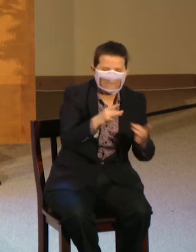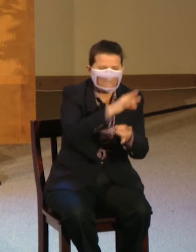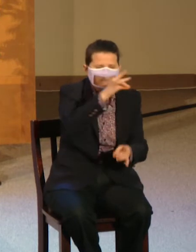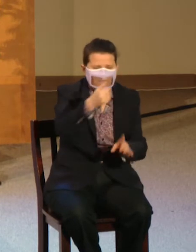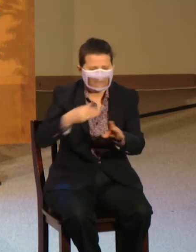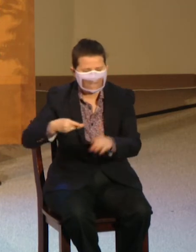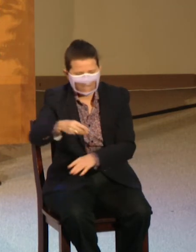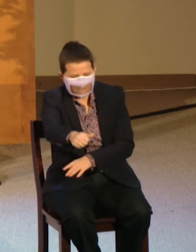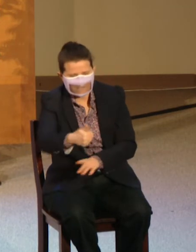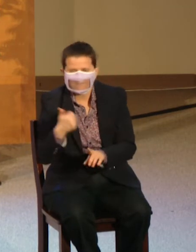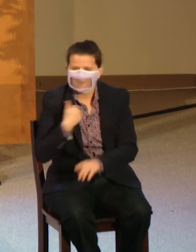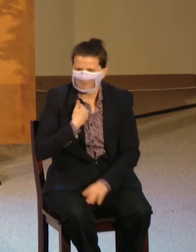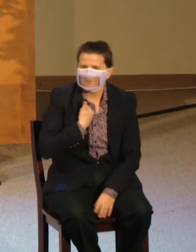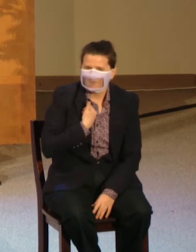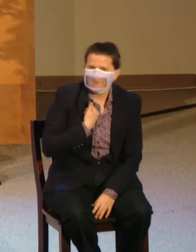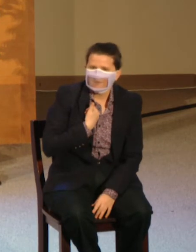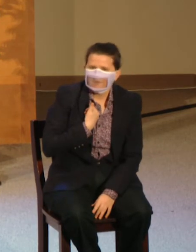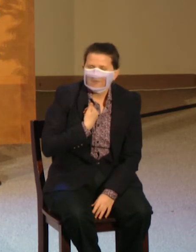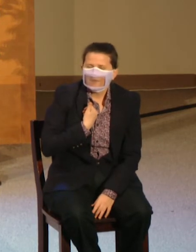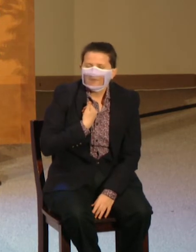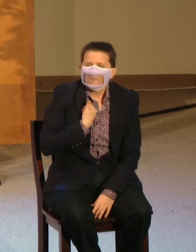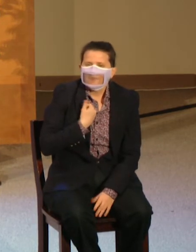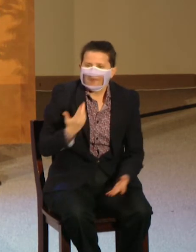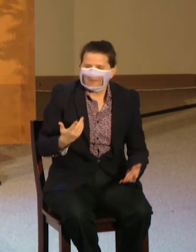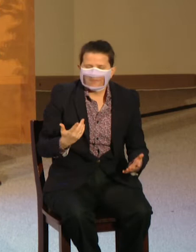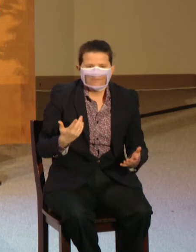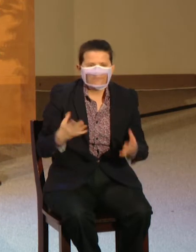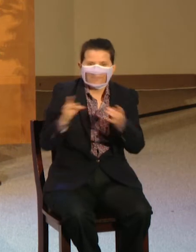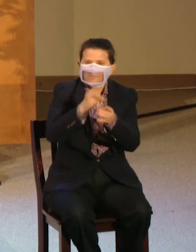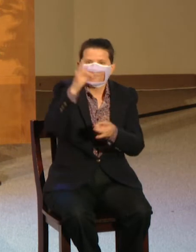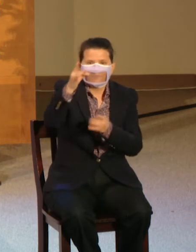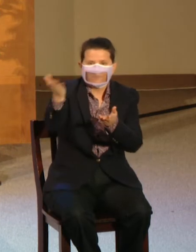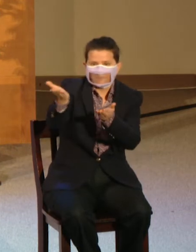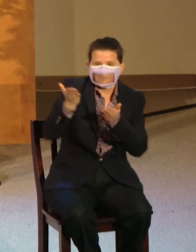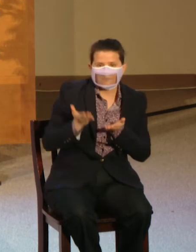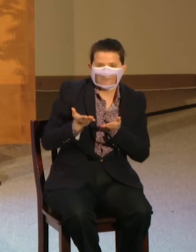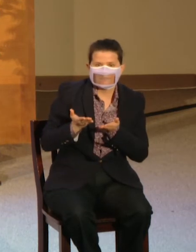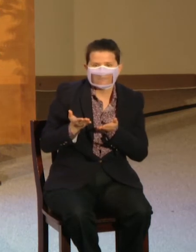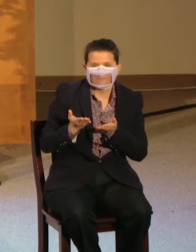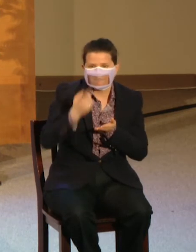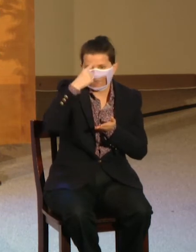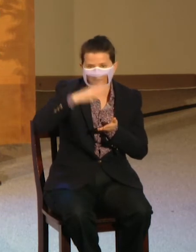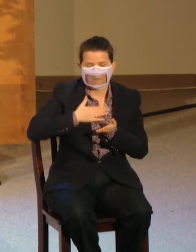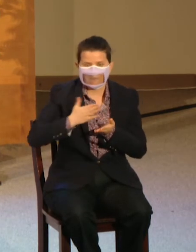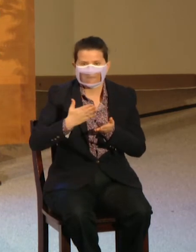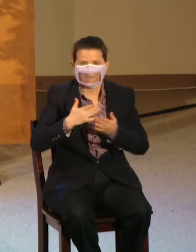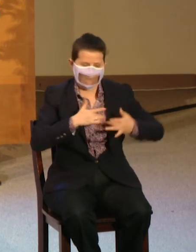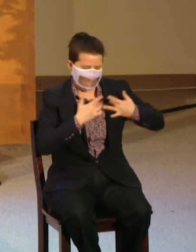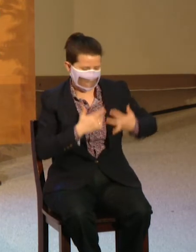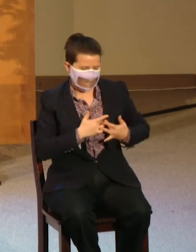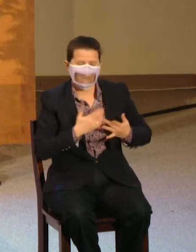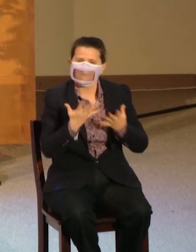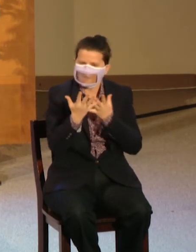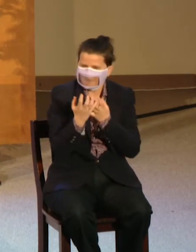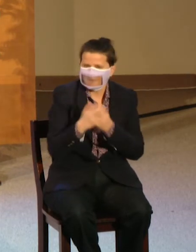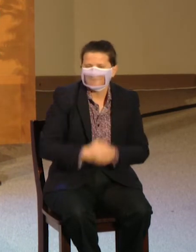went about doing my work. And Spirit provided what was in my heart. It happened